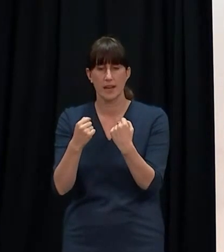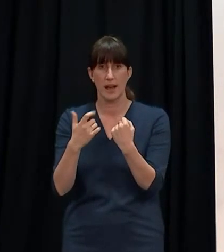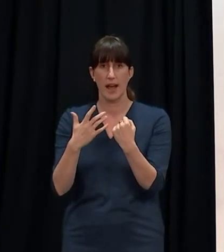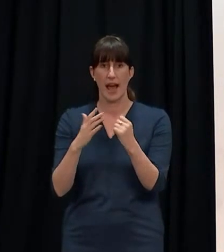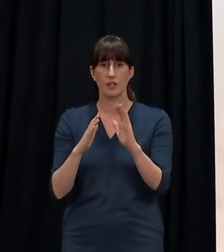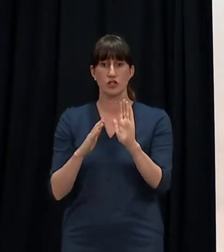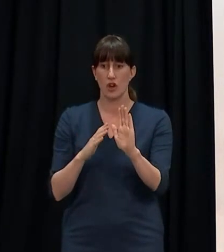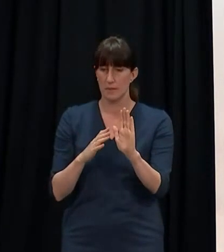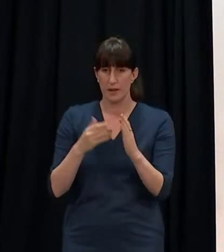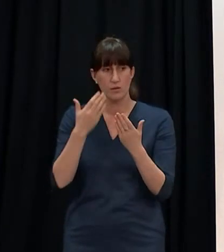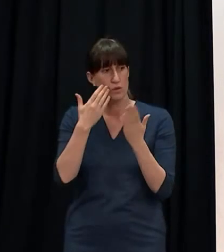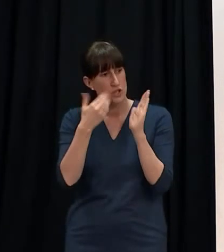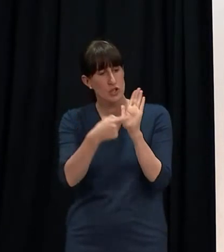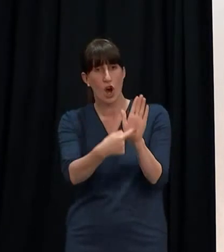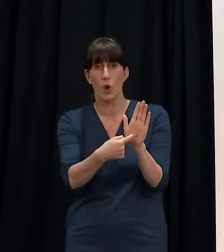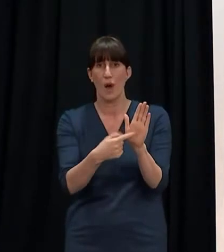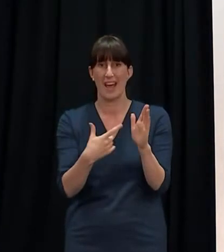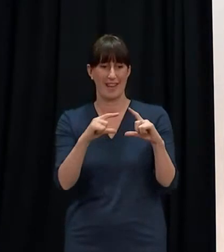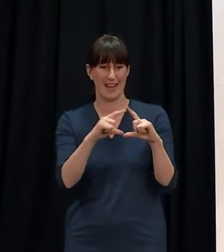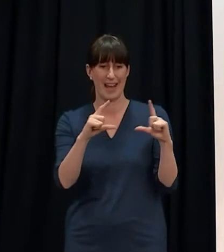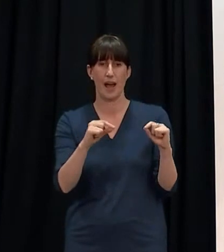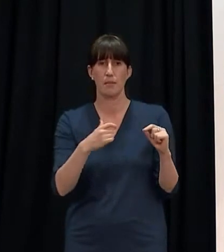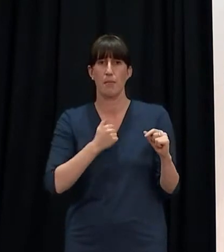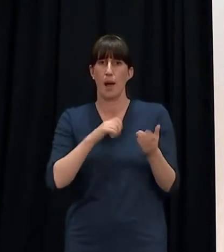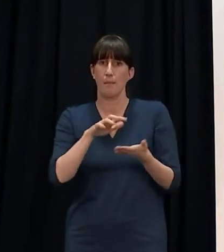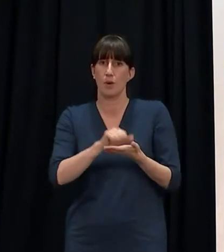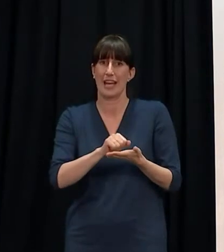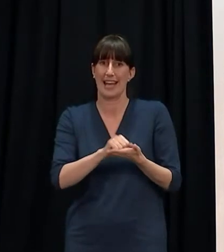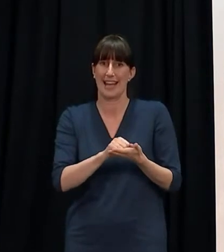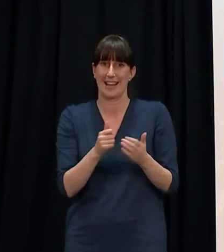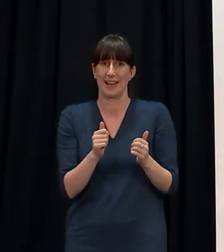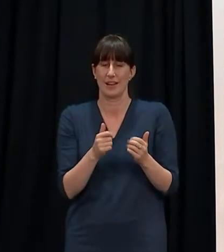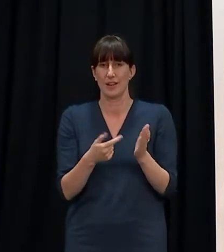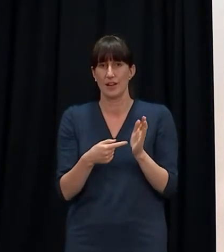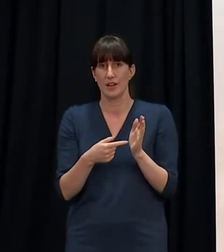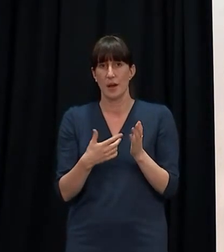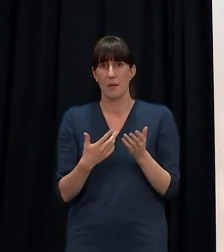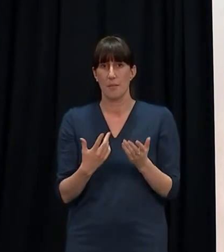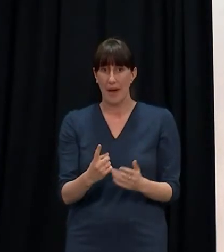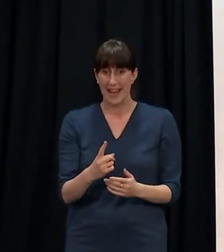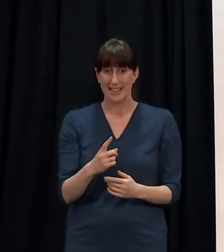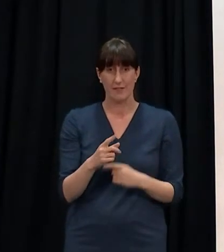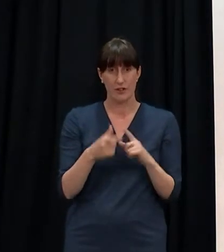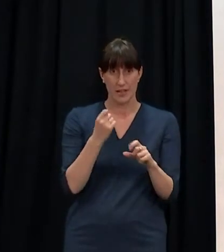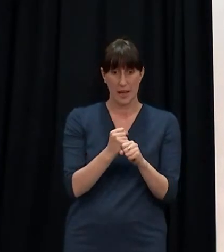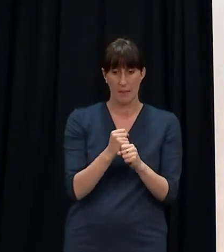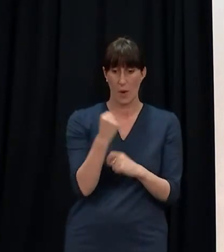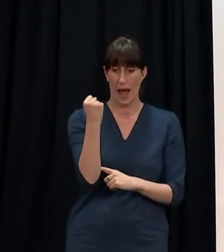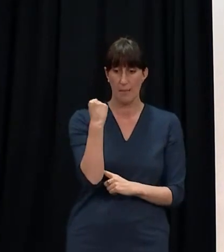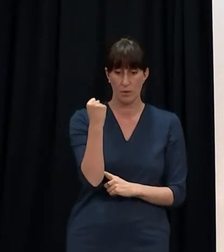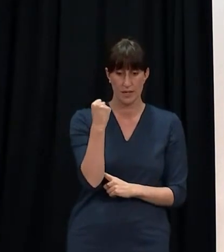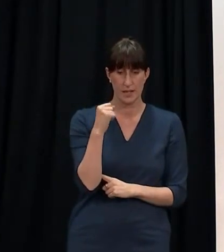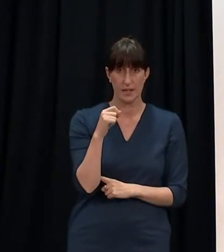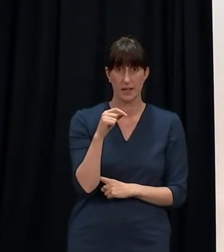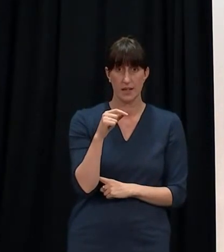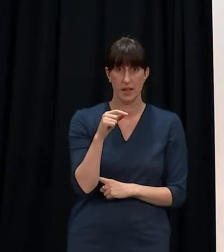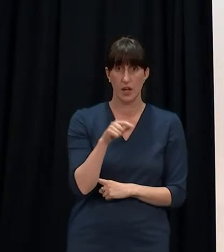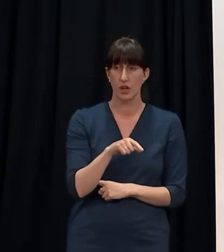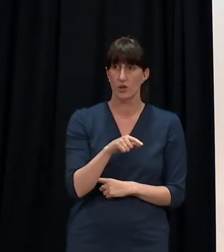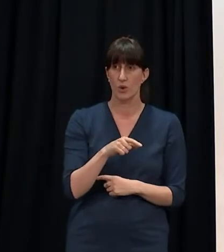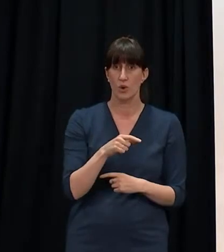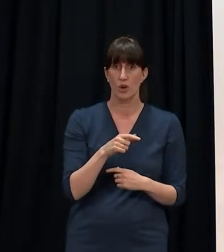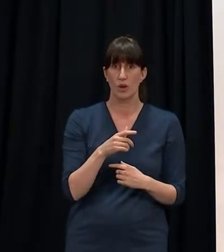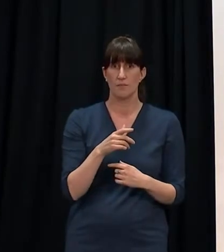be booking to have your vaccination done in Hamilton and then be expecting to cross the boundary at the south end of Auckland to be